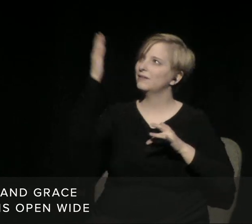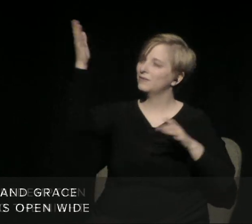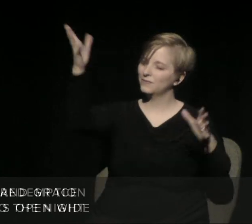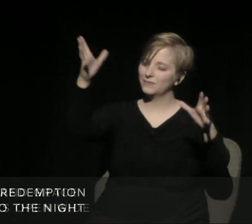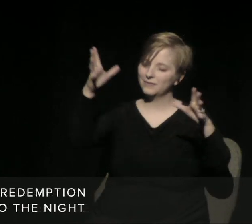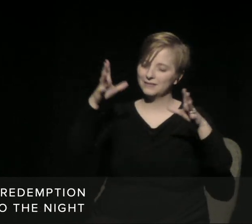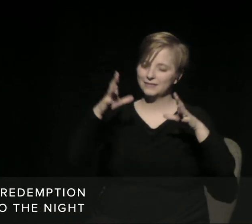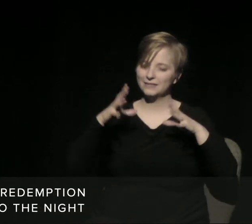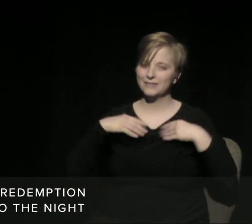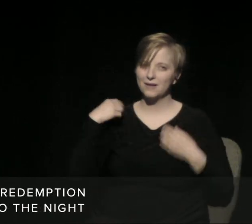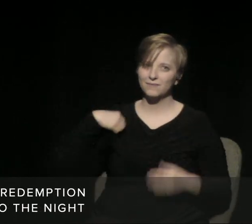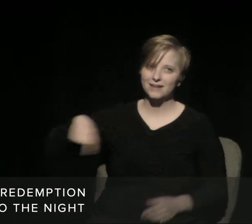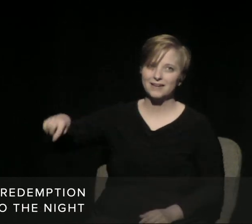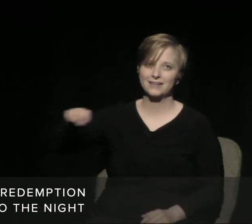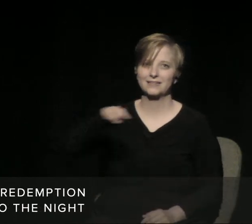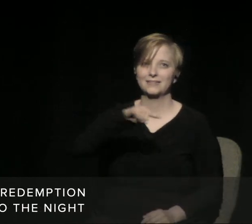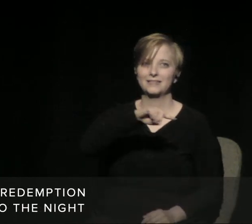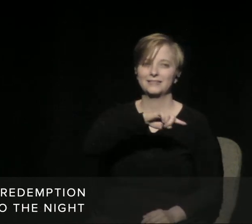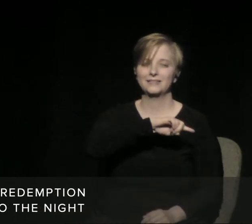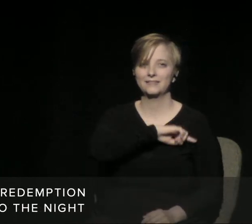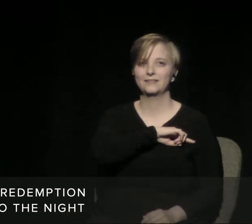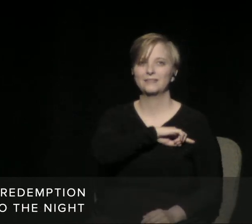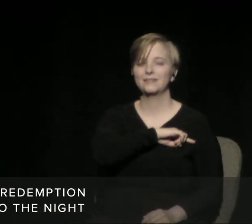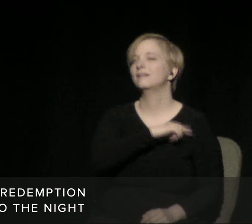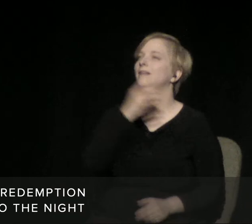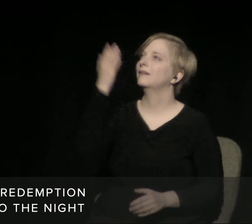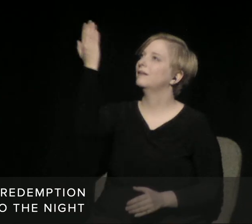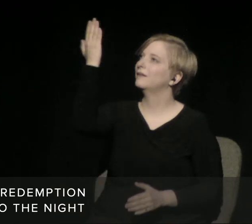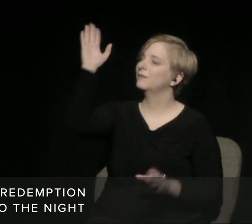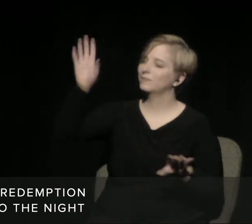arms open wide. The dawn of